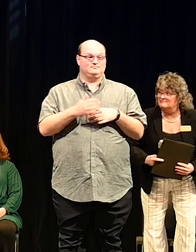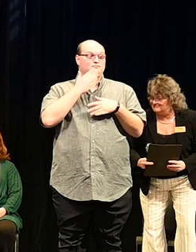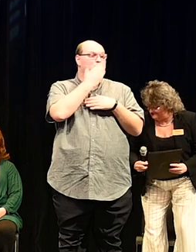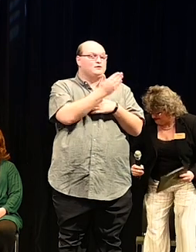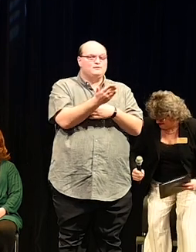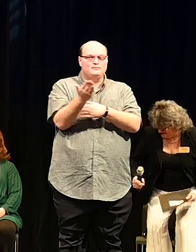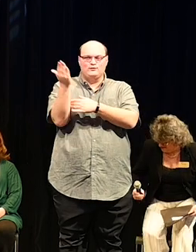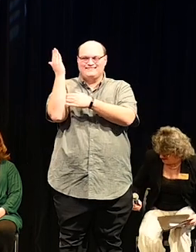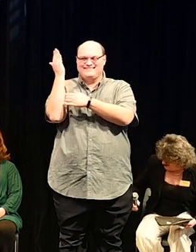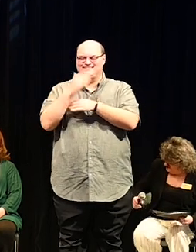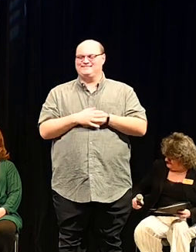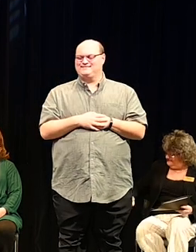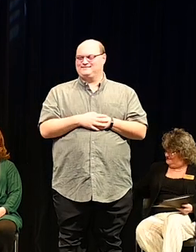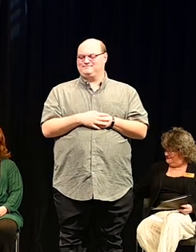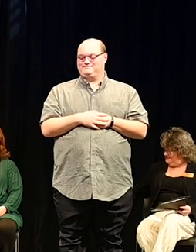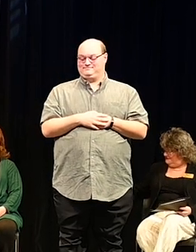Good morning, everyone.